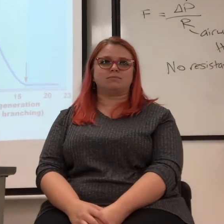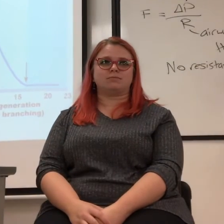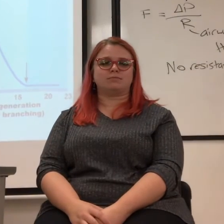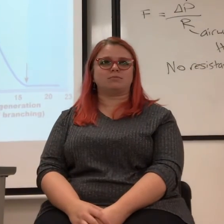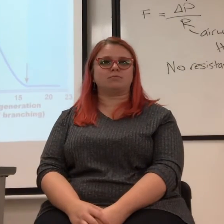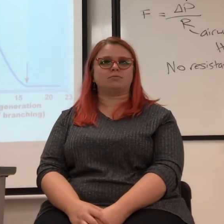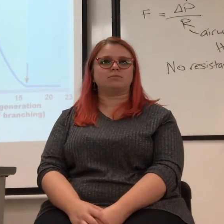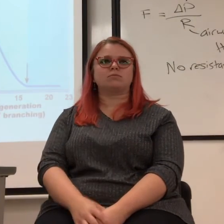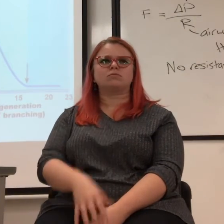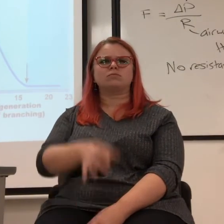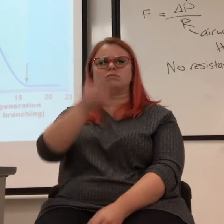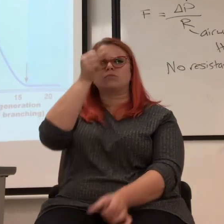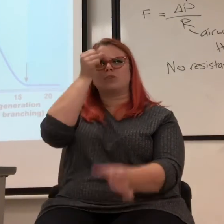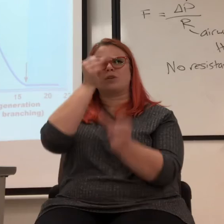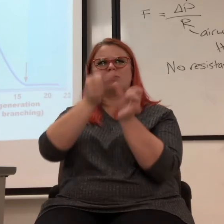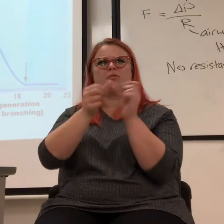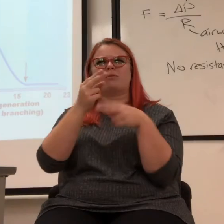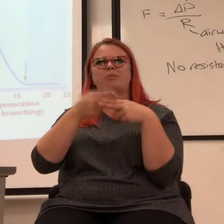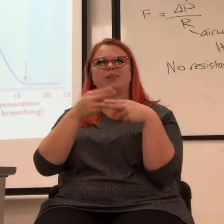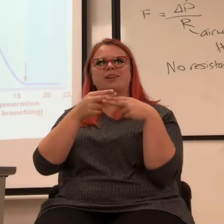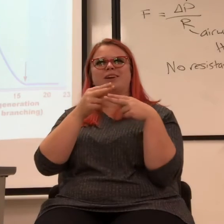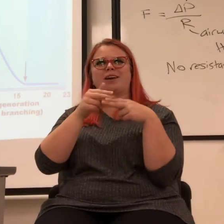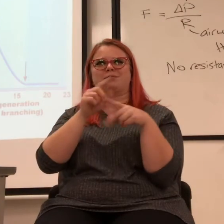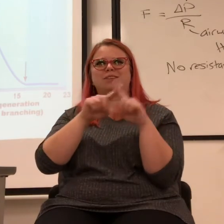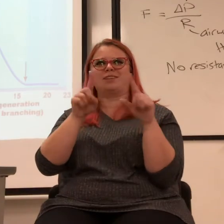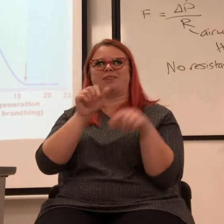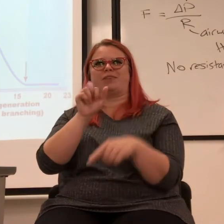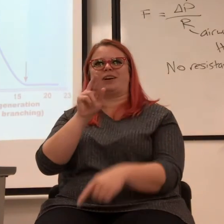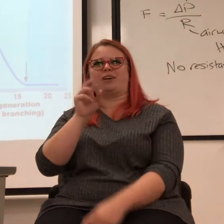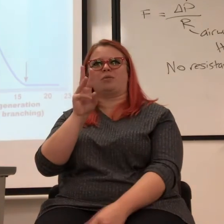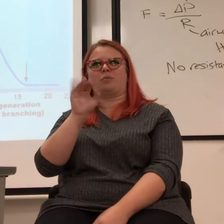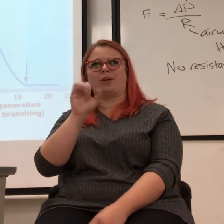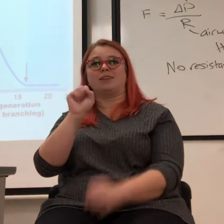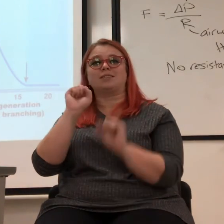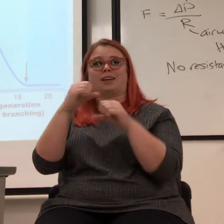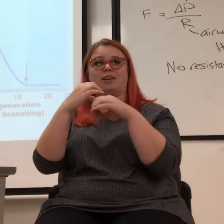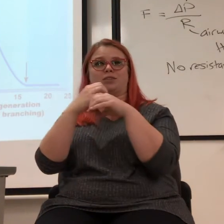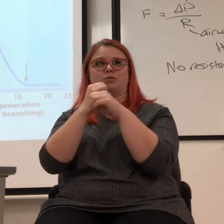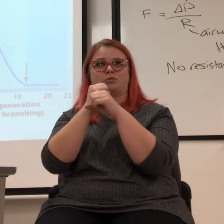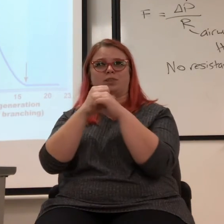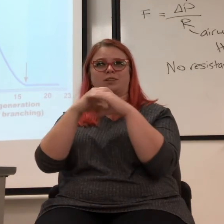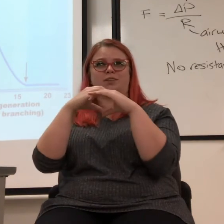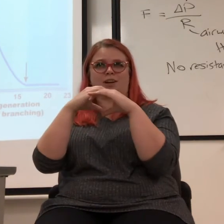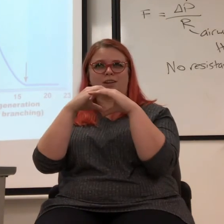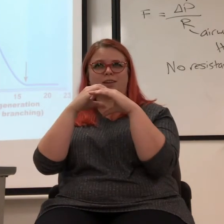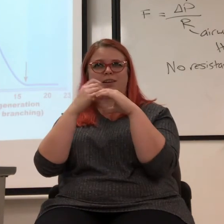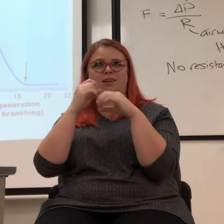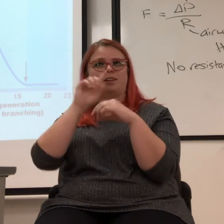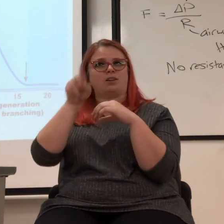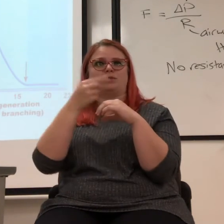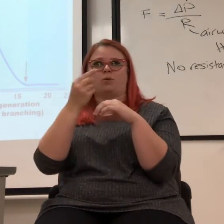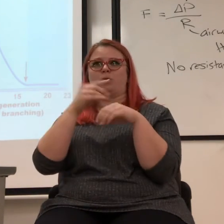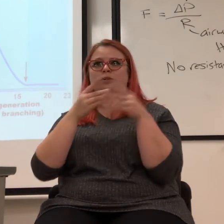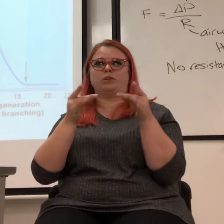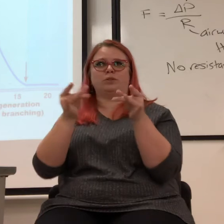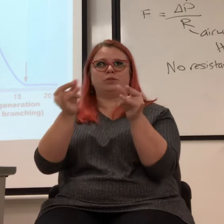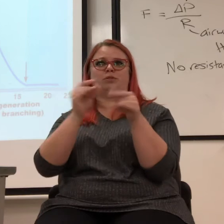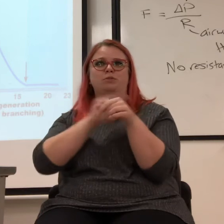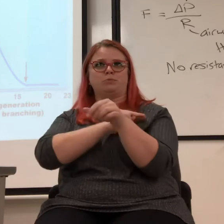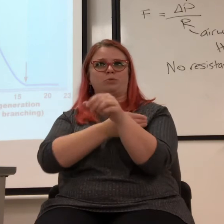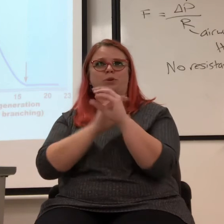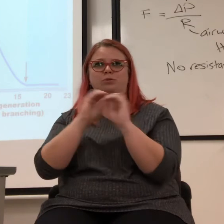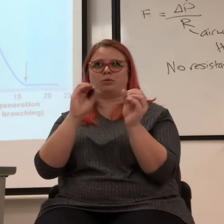Does anyone remember the names of the airways that can constrict and dilate? They got all the smooth muscle, no cartilage. The smallest of